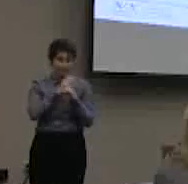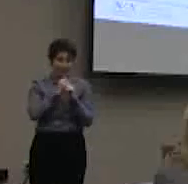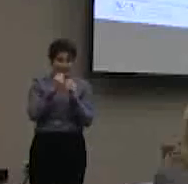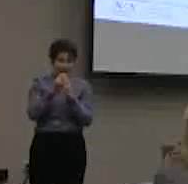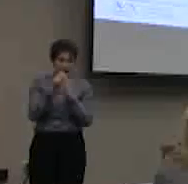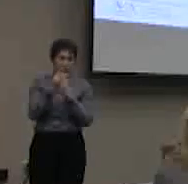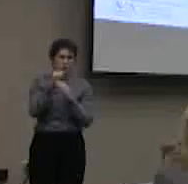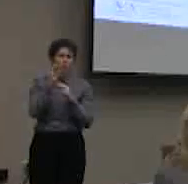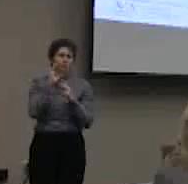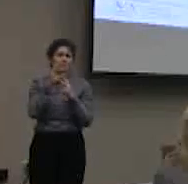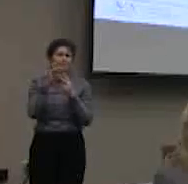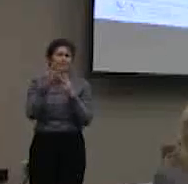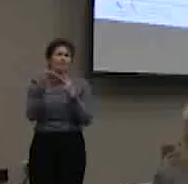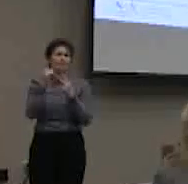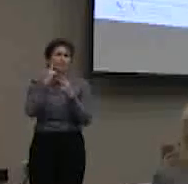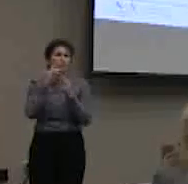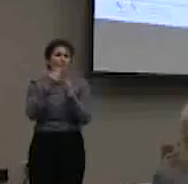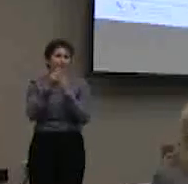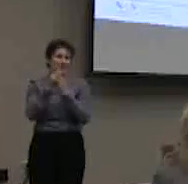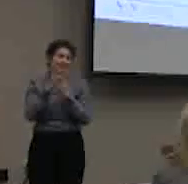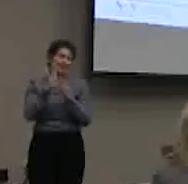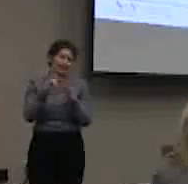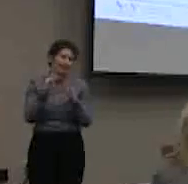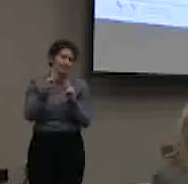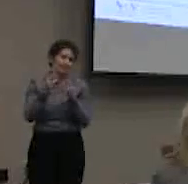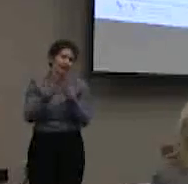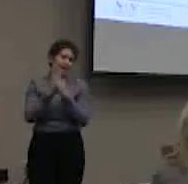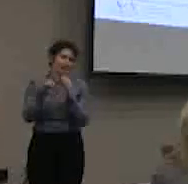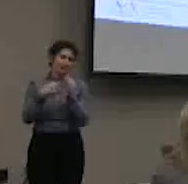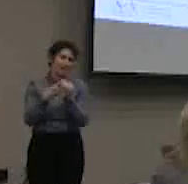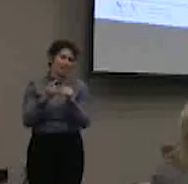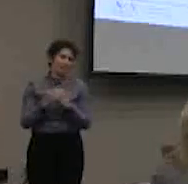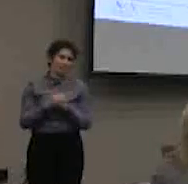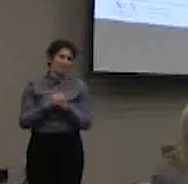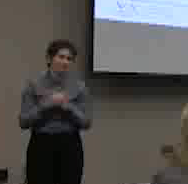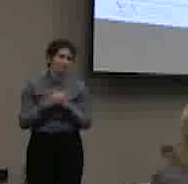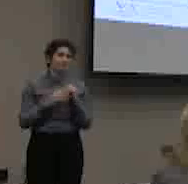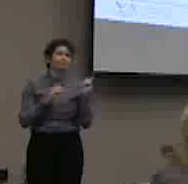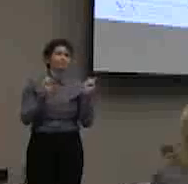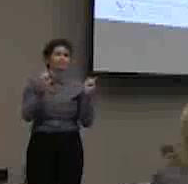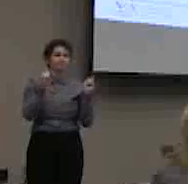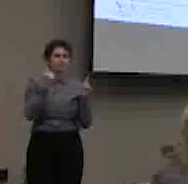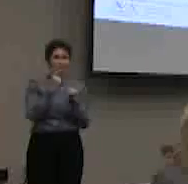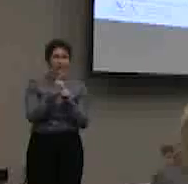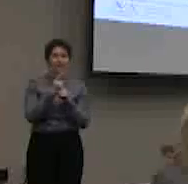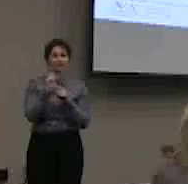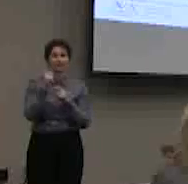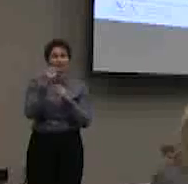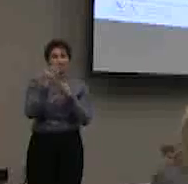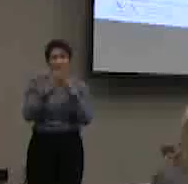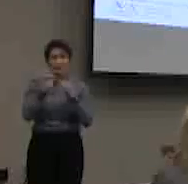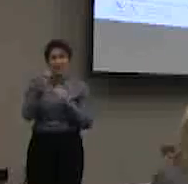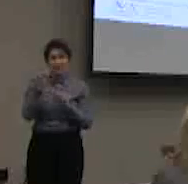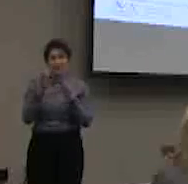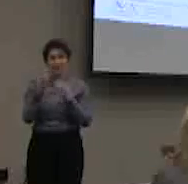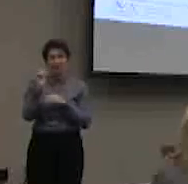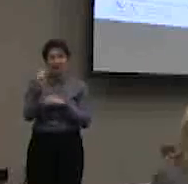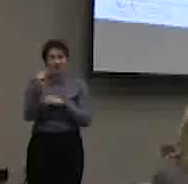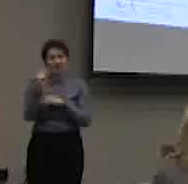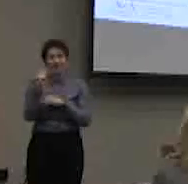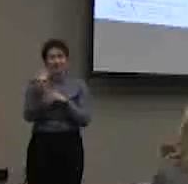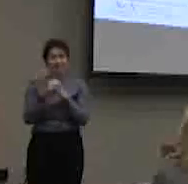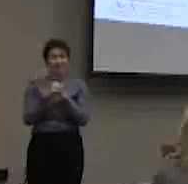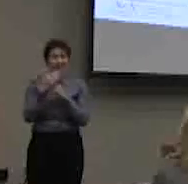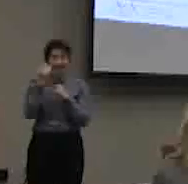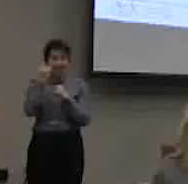think that's one big series that maybe are asking. Yeah, and I think part of that might be LA Vita 3 is fully funded, and we have more,